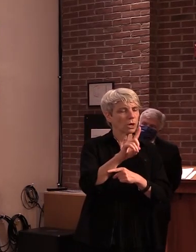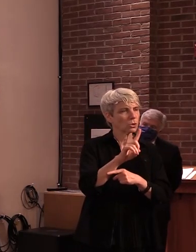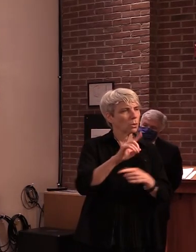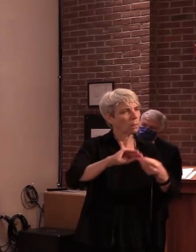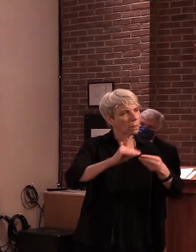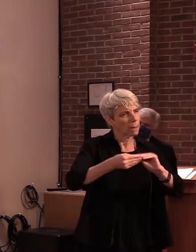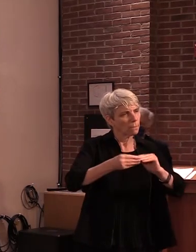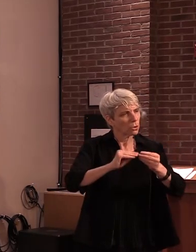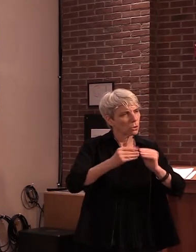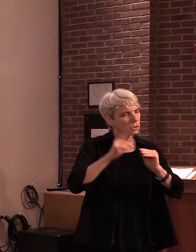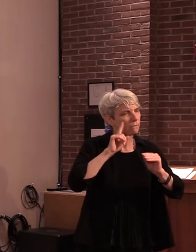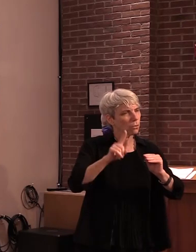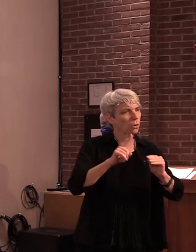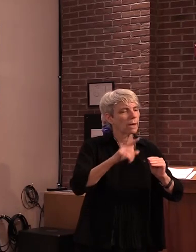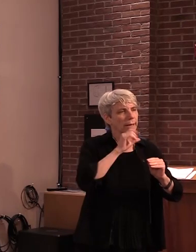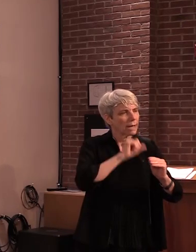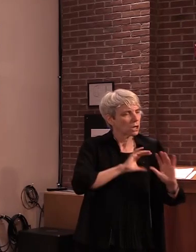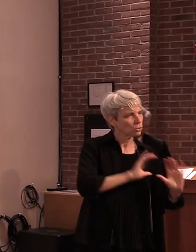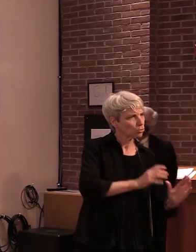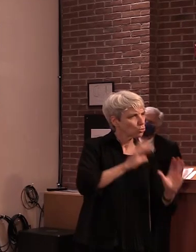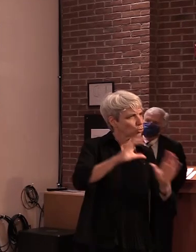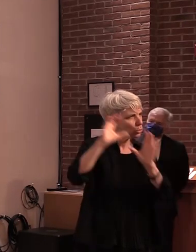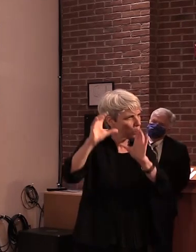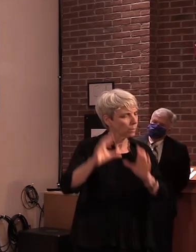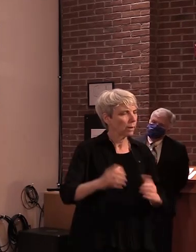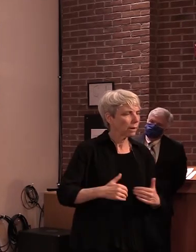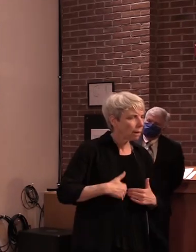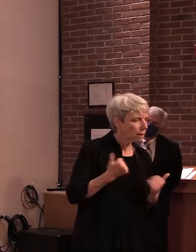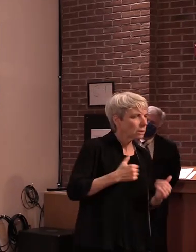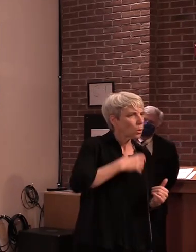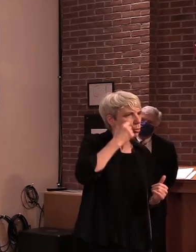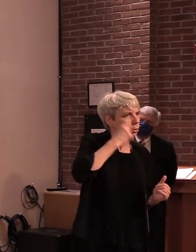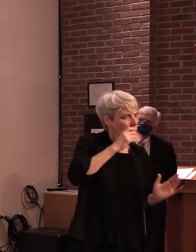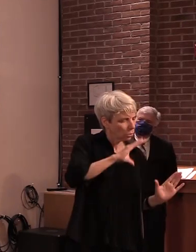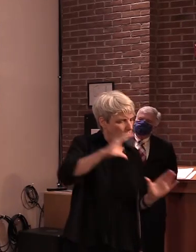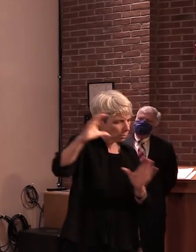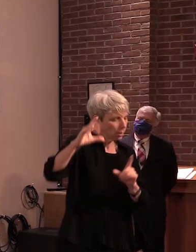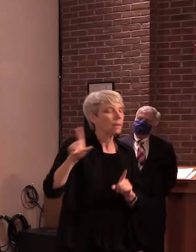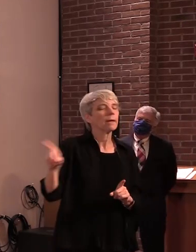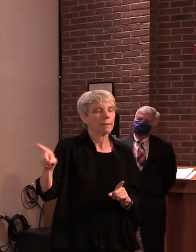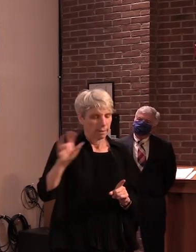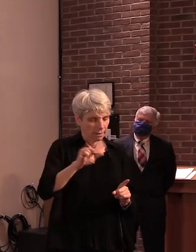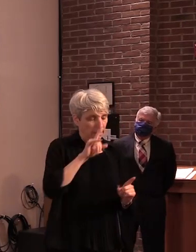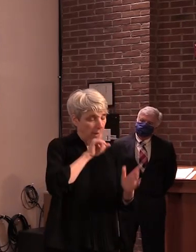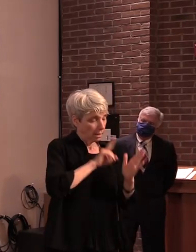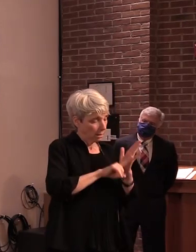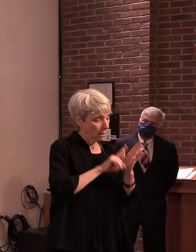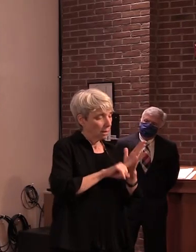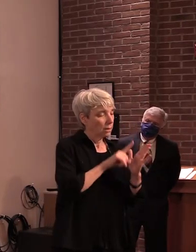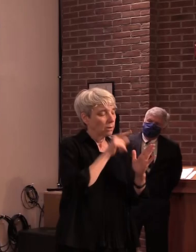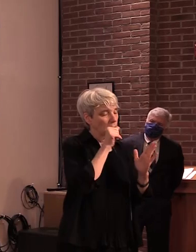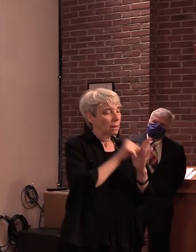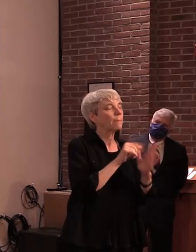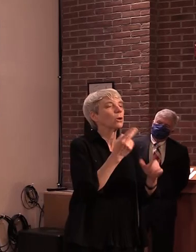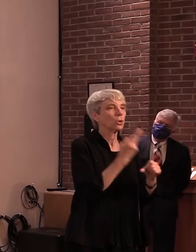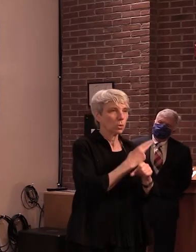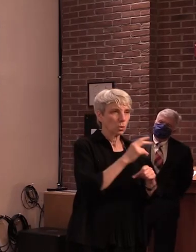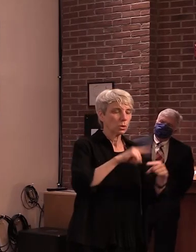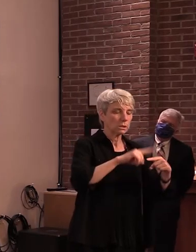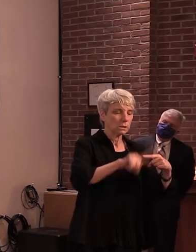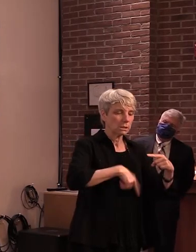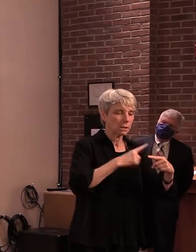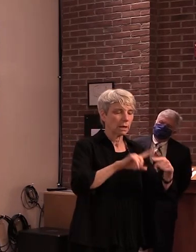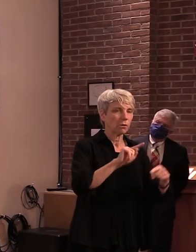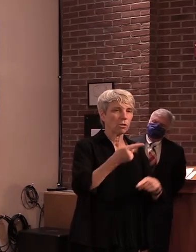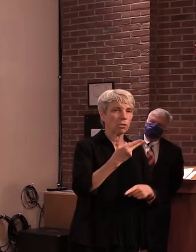age groups that you're testing? Yeah, so the study did rely on cycle threshold numbers, just for the